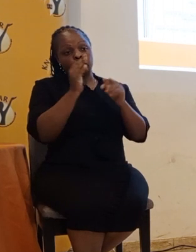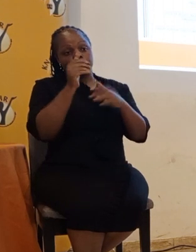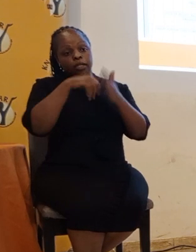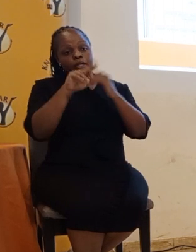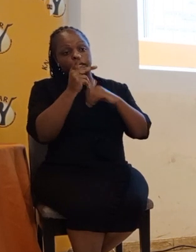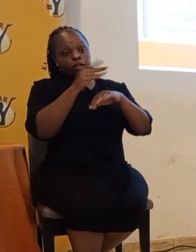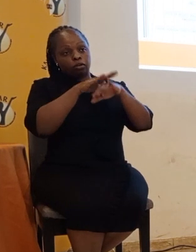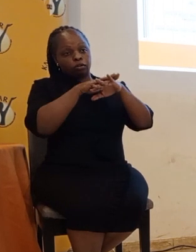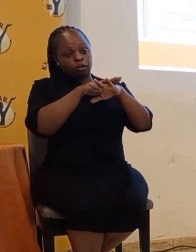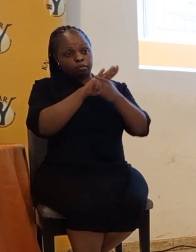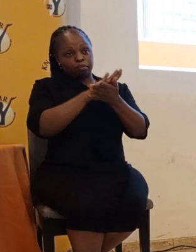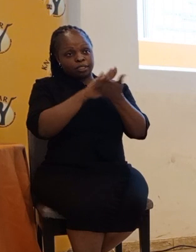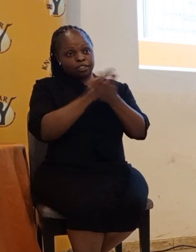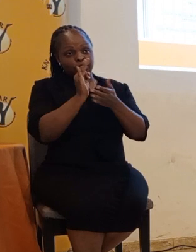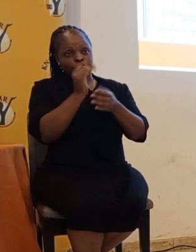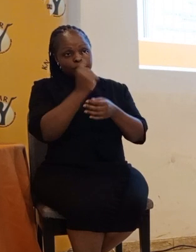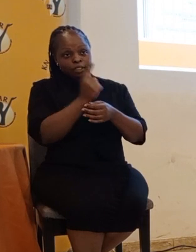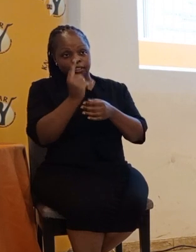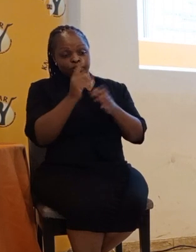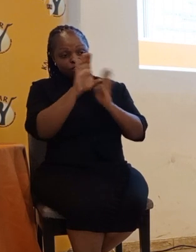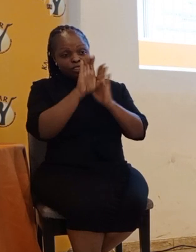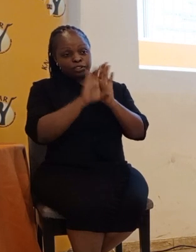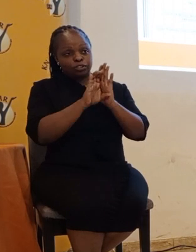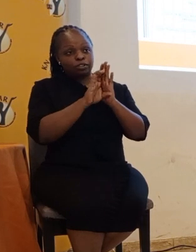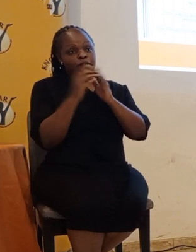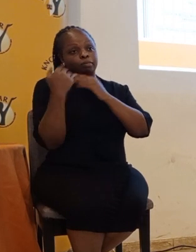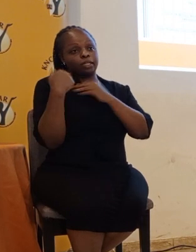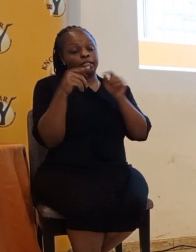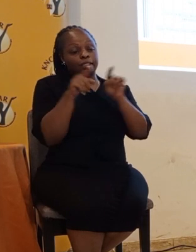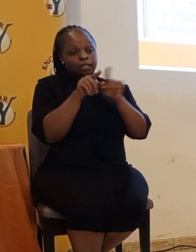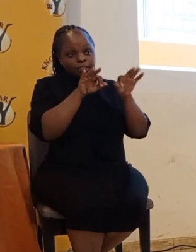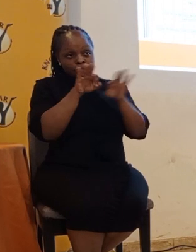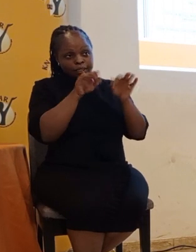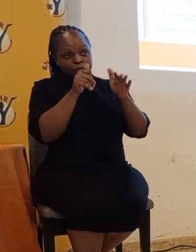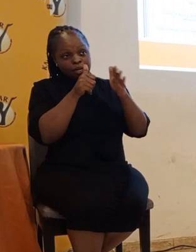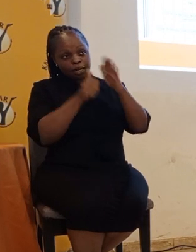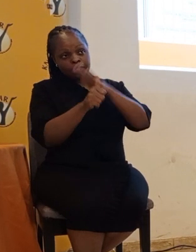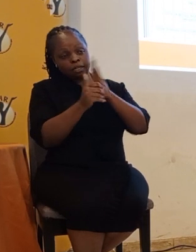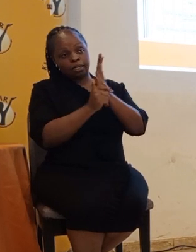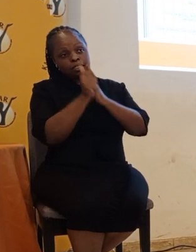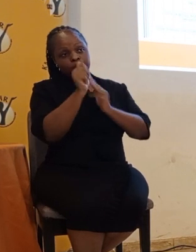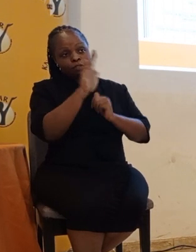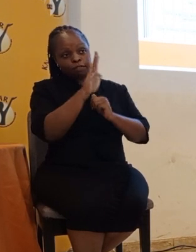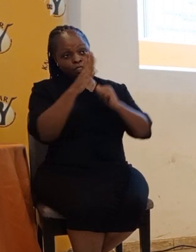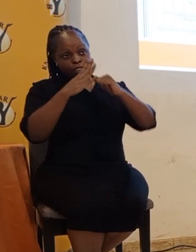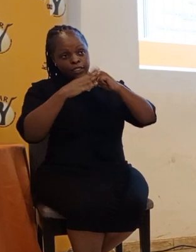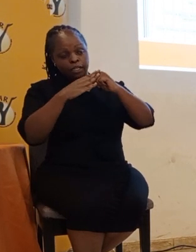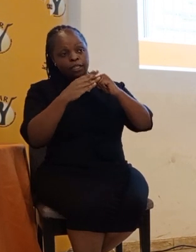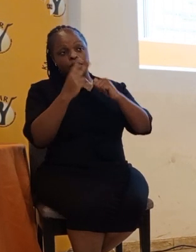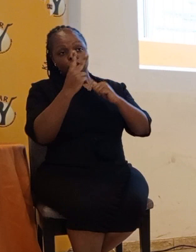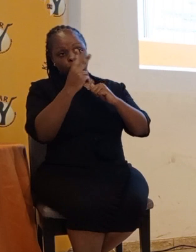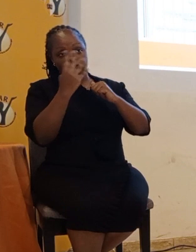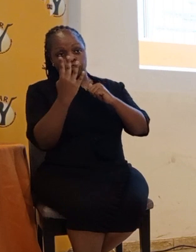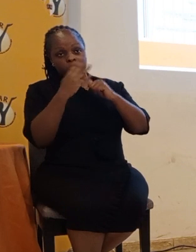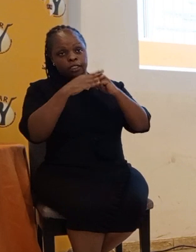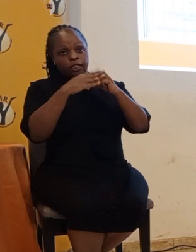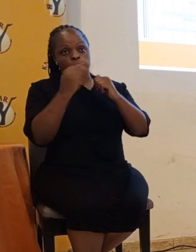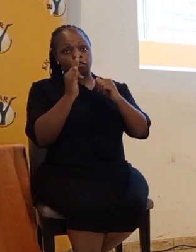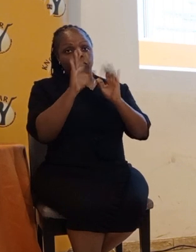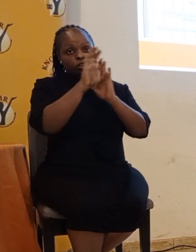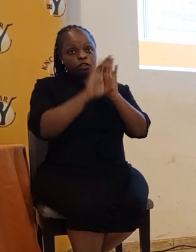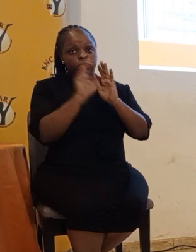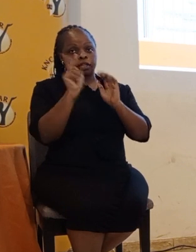the basis of its constitutional mandate as prescribed under Articles 59 and 249 of the